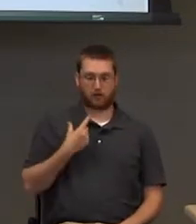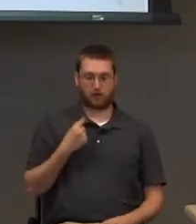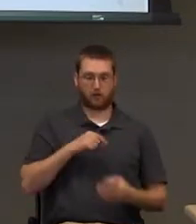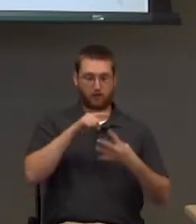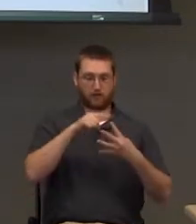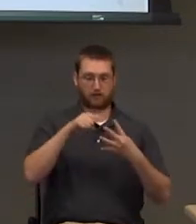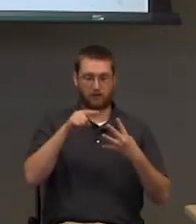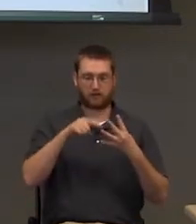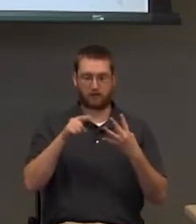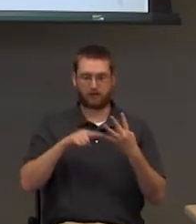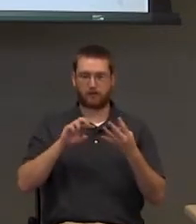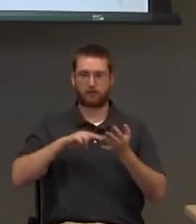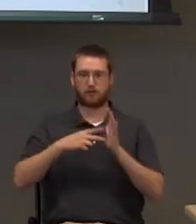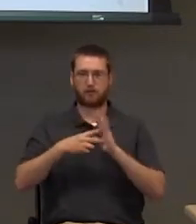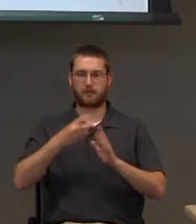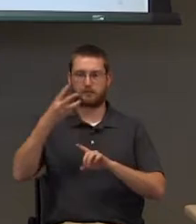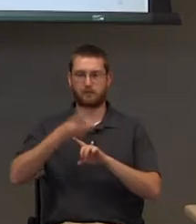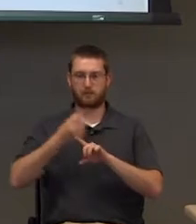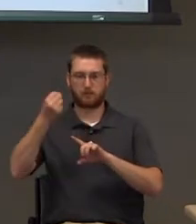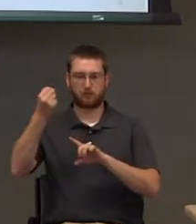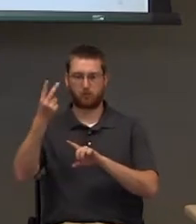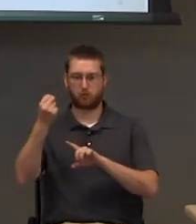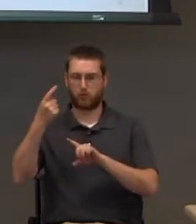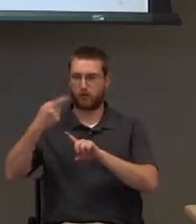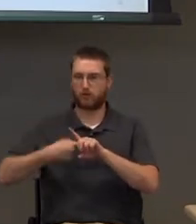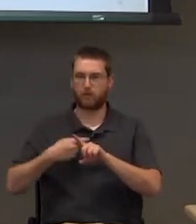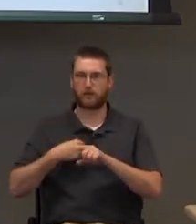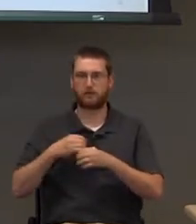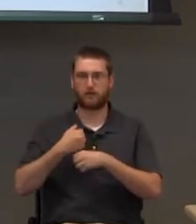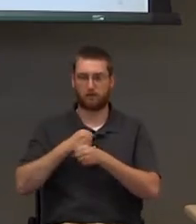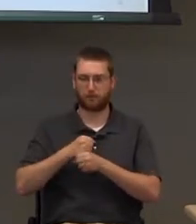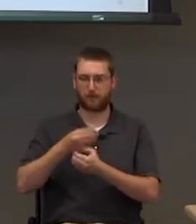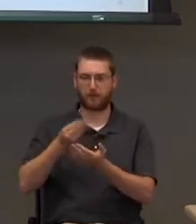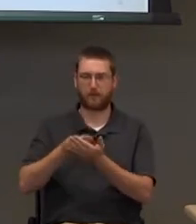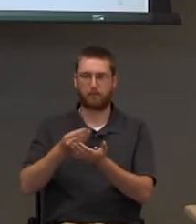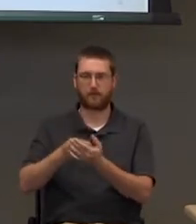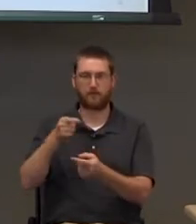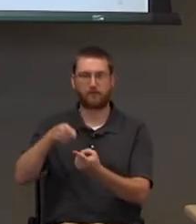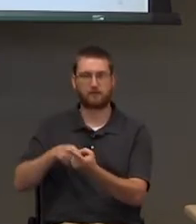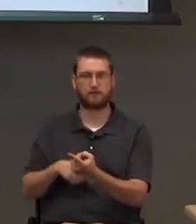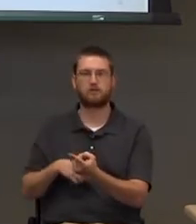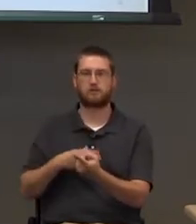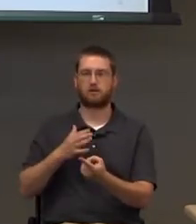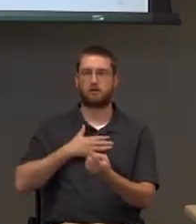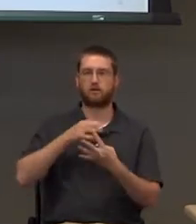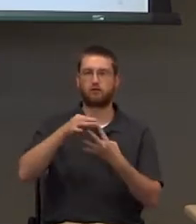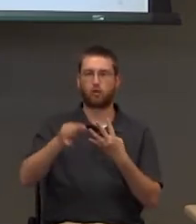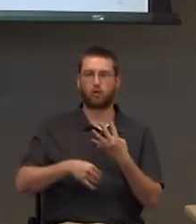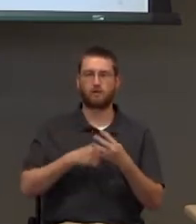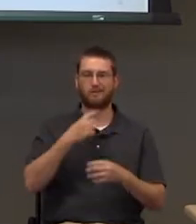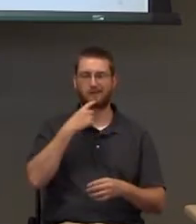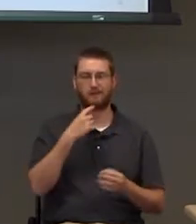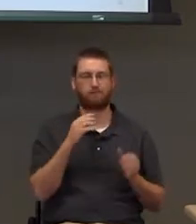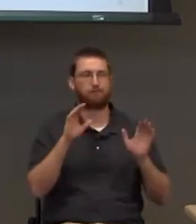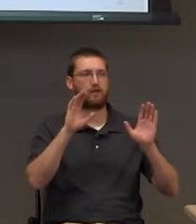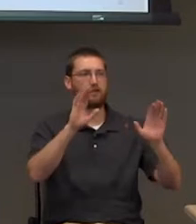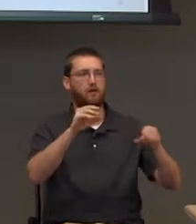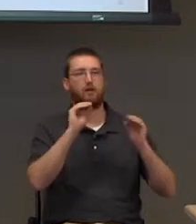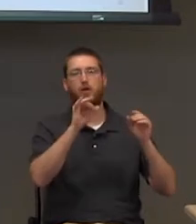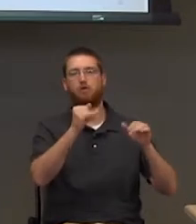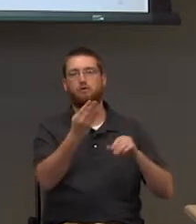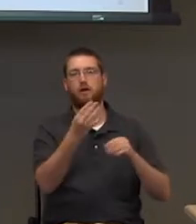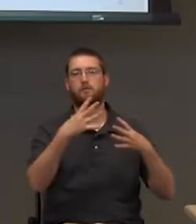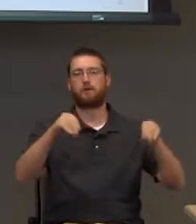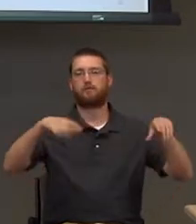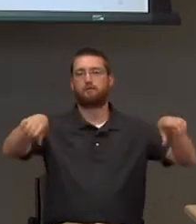then I have a chance in 6 to 12 months I can be making X amount of dollars, that gives me a choice, rather than saying, well, there's really nothing out there for me.